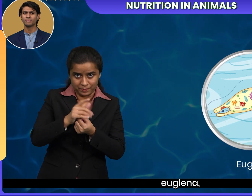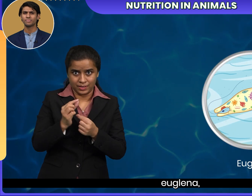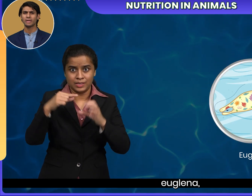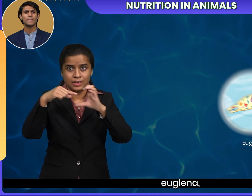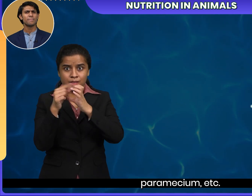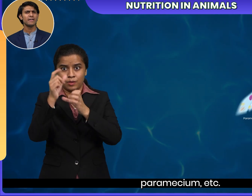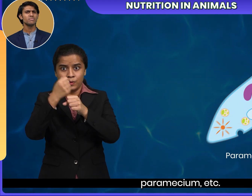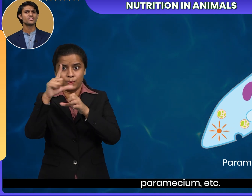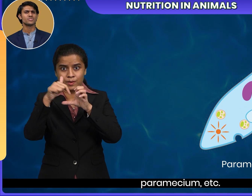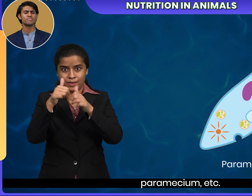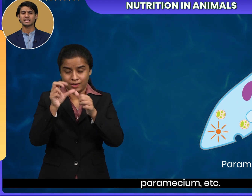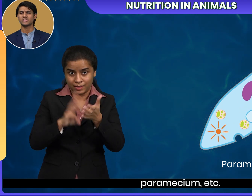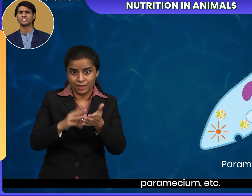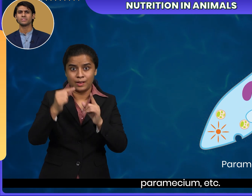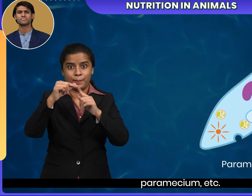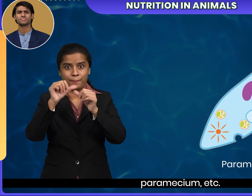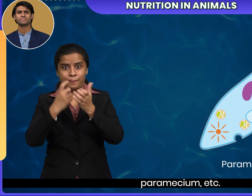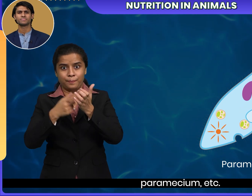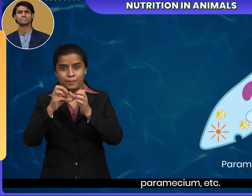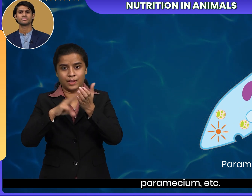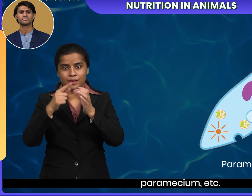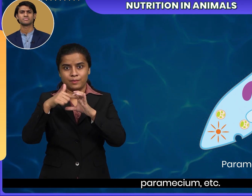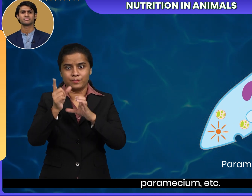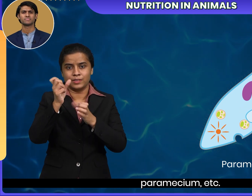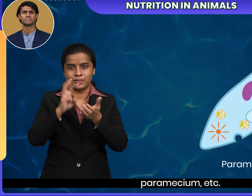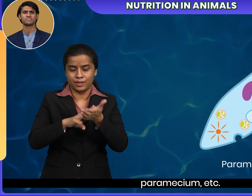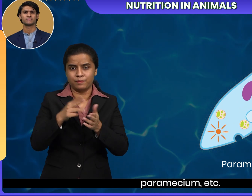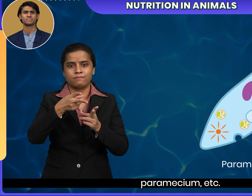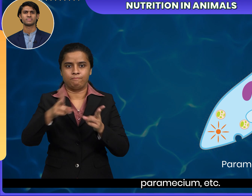euglena, paramecium, etc.,